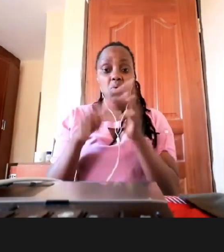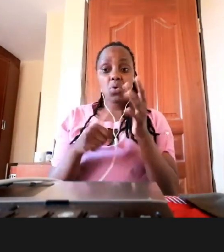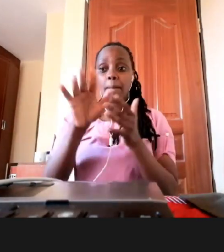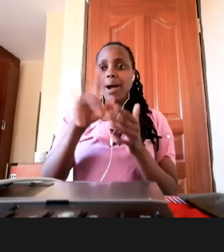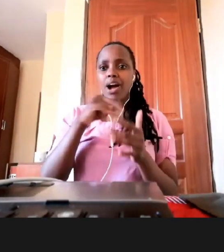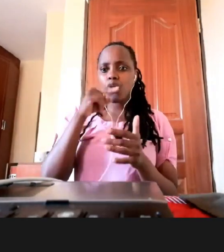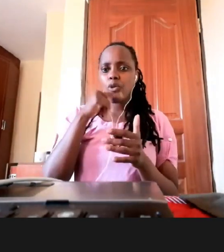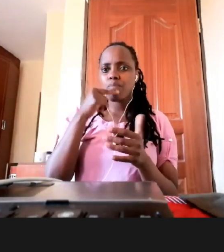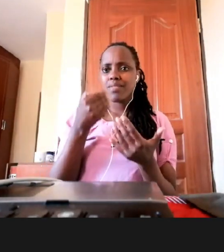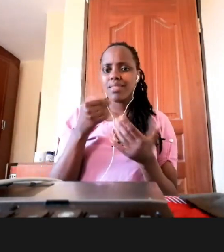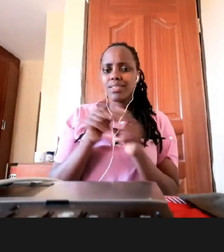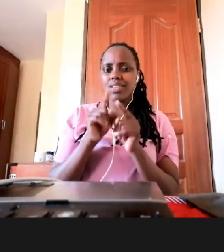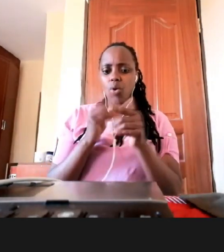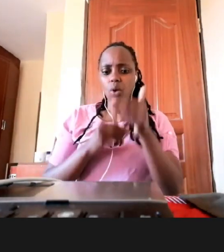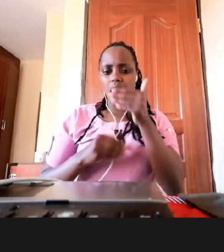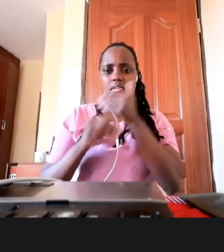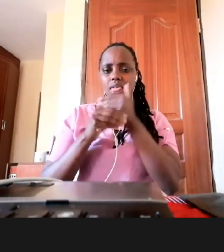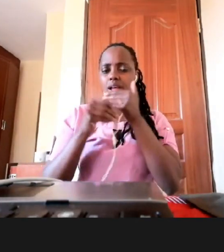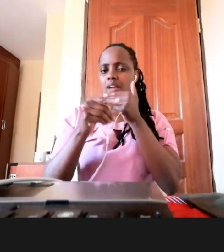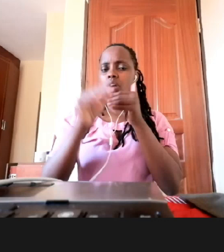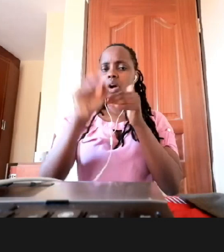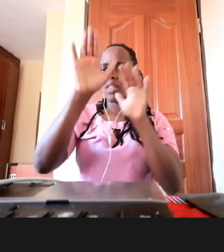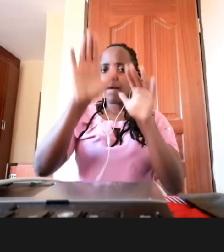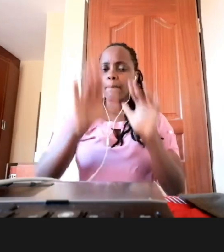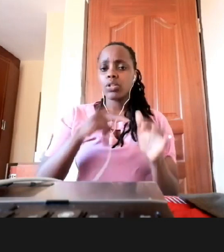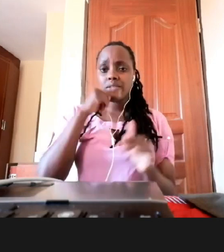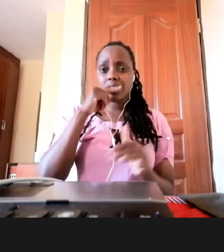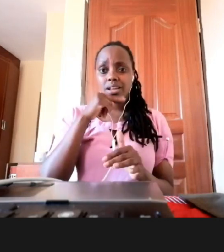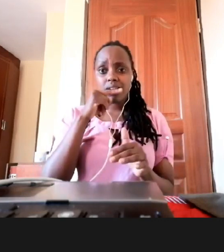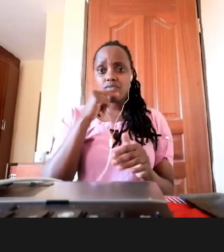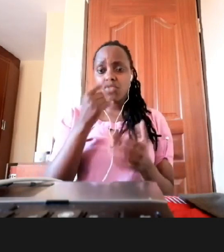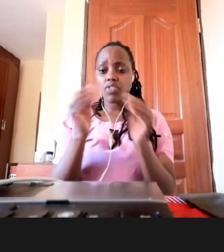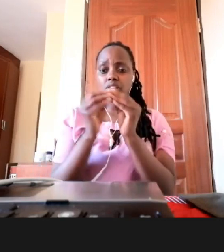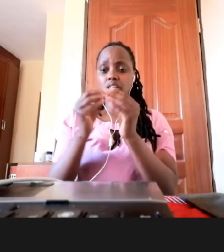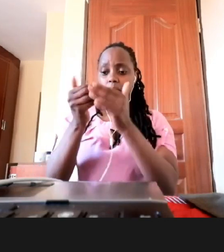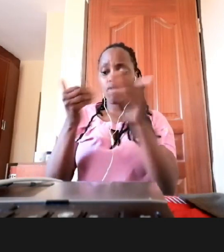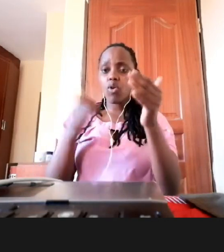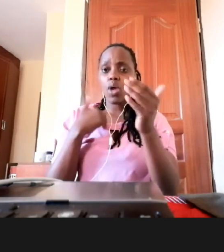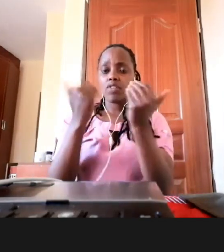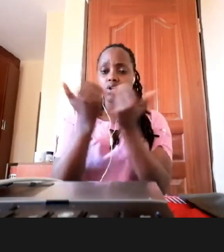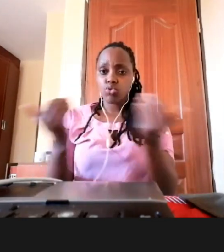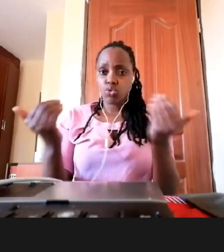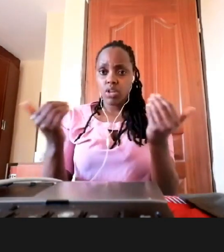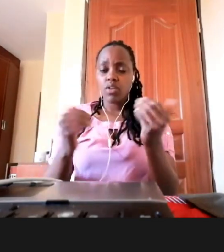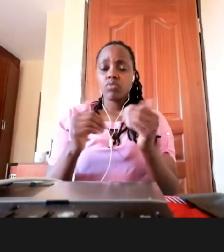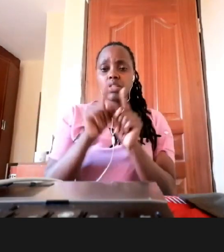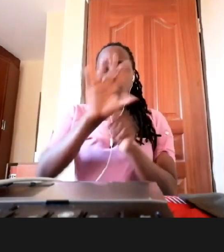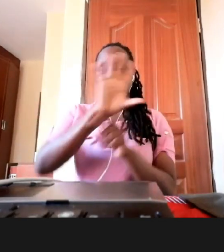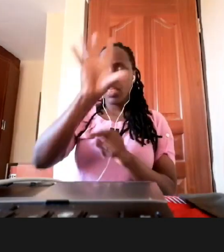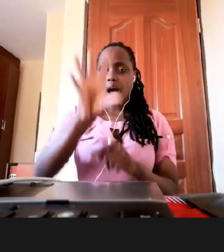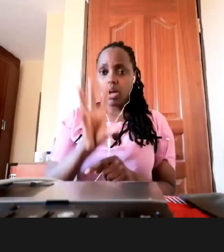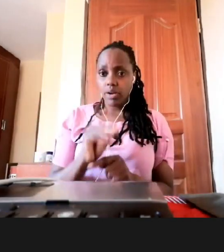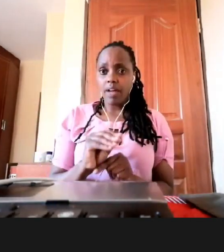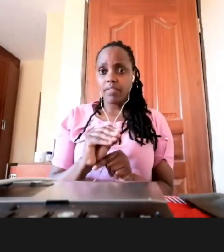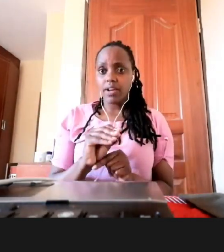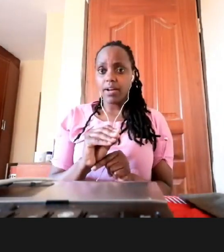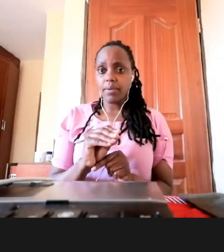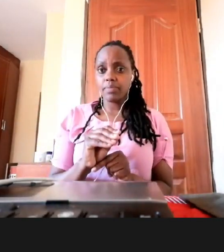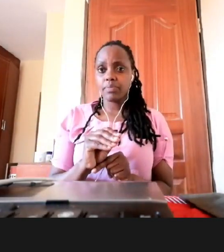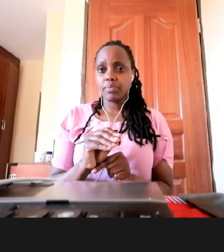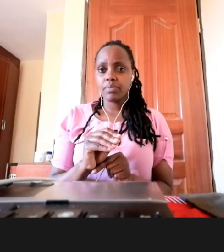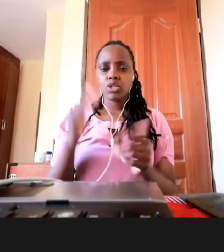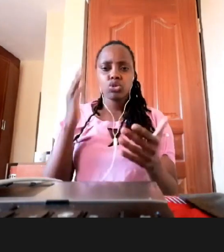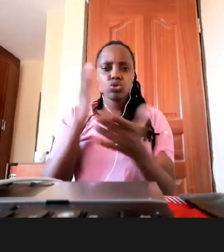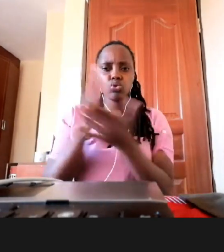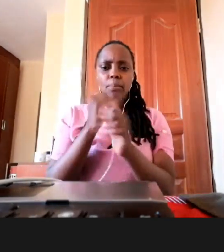feeds into this, because one of the key comments from some of the sessions that we've had with children that have been continental in nature has been, stop